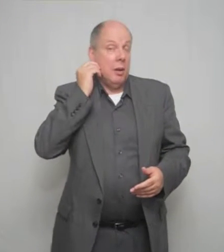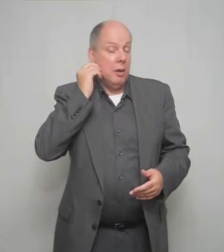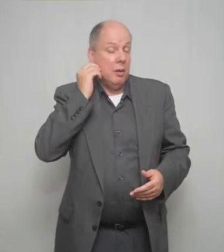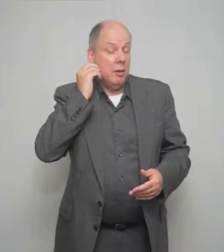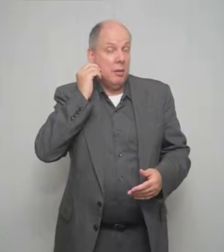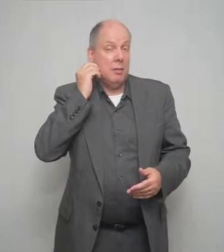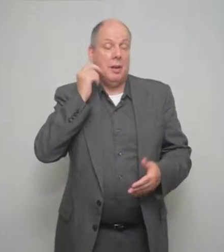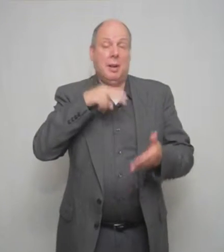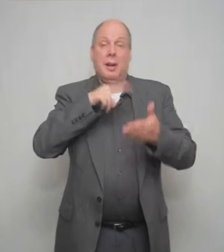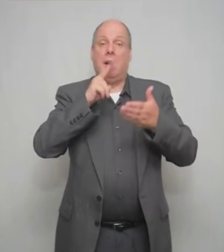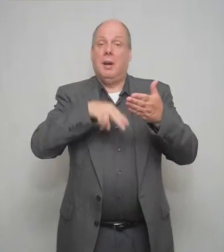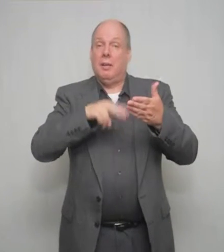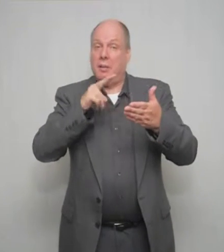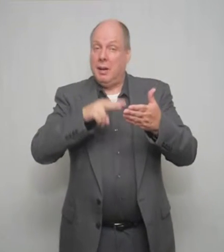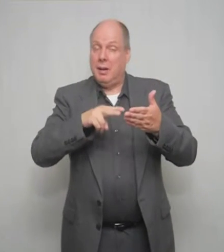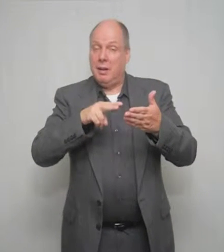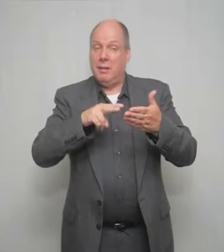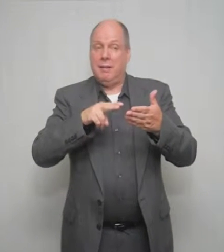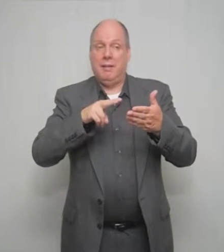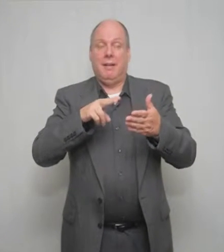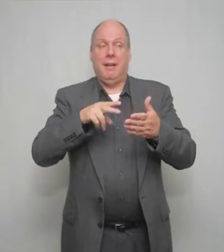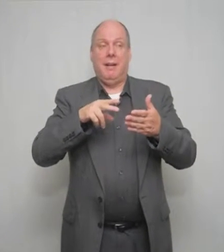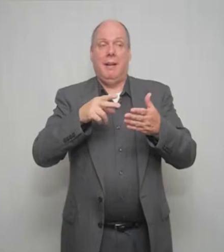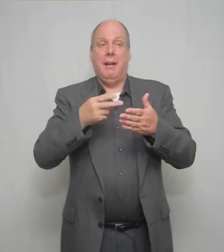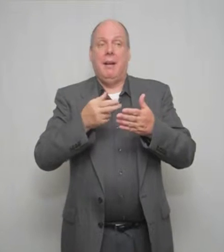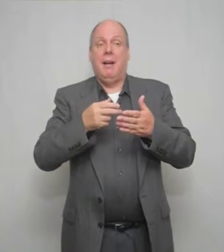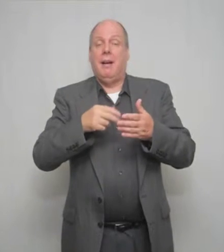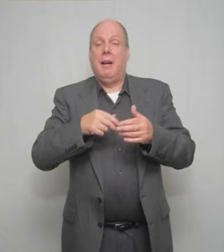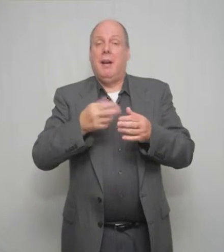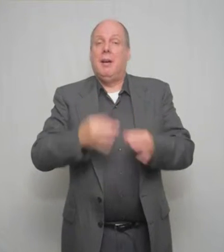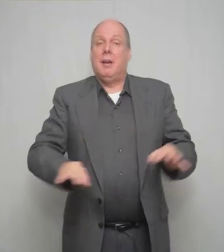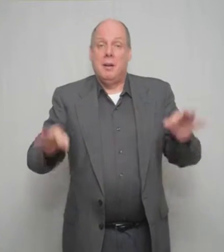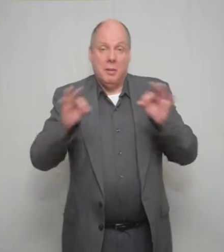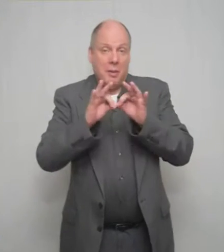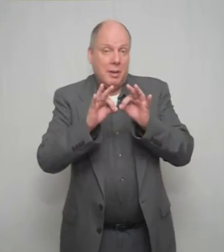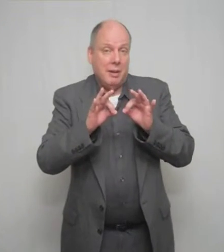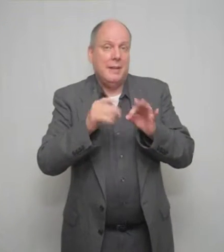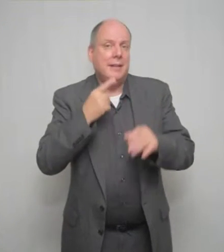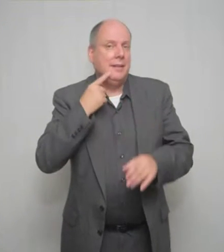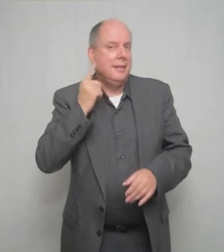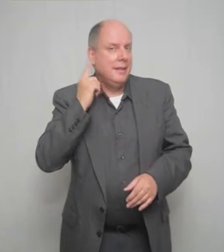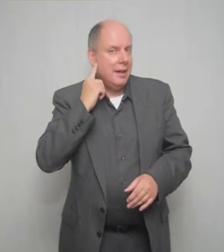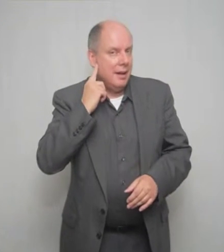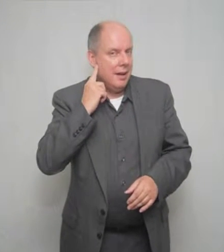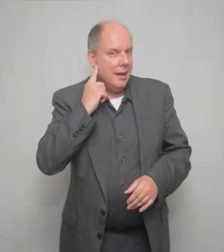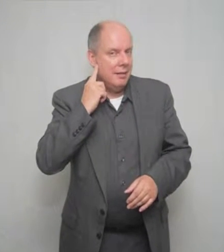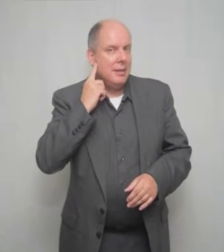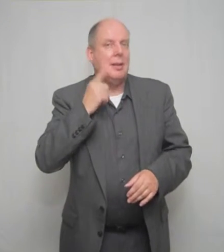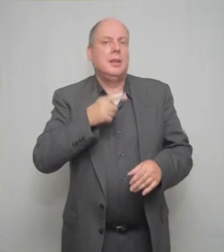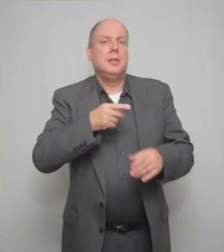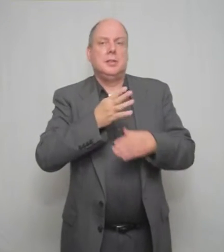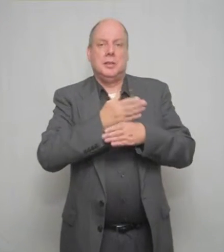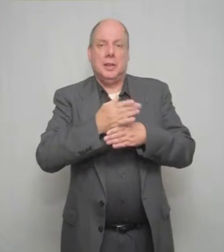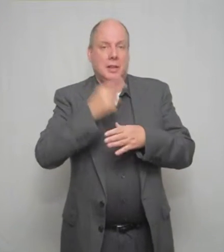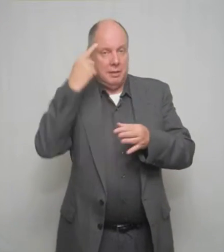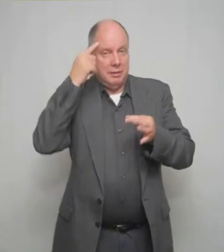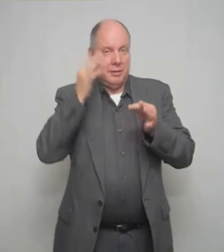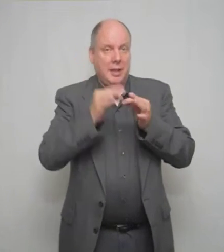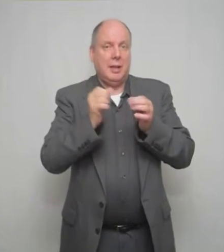When I came back home, I was reading about the deaf community and how important it is for the